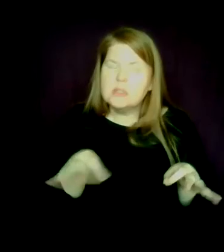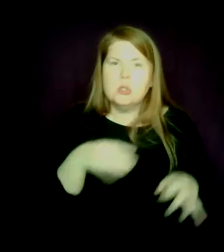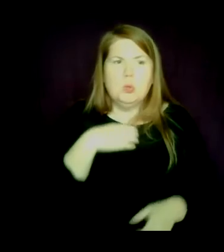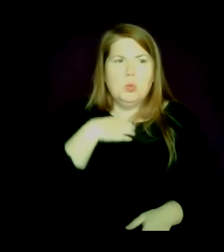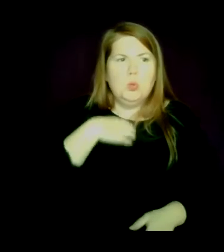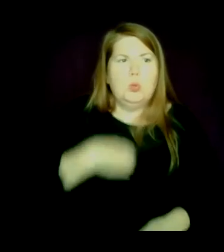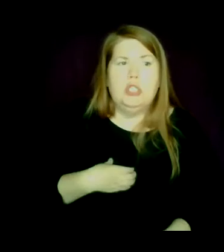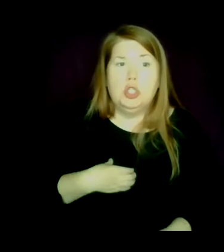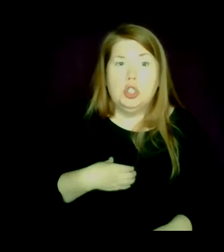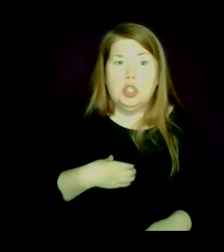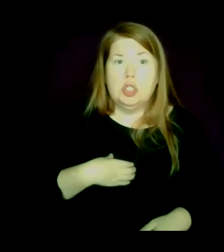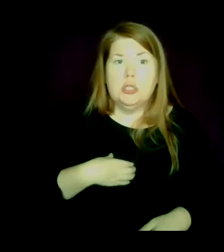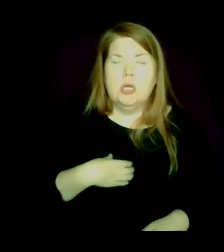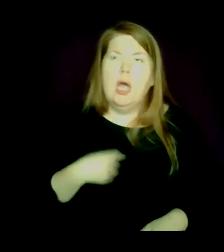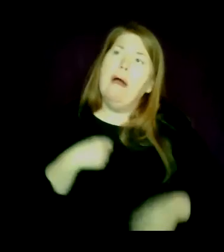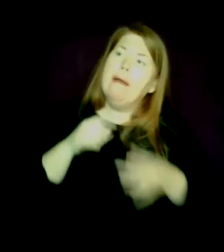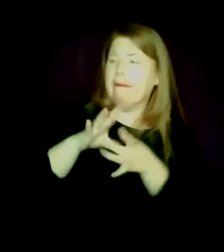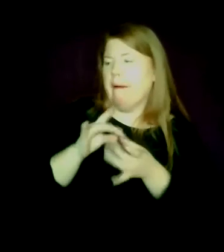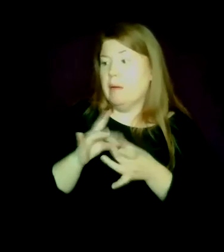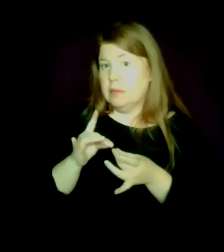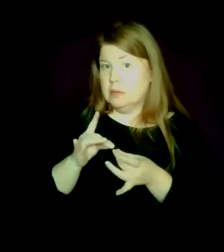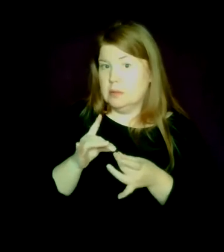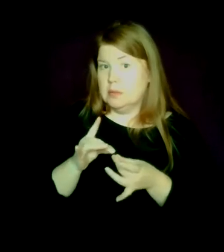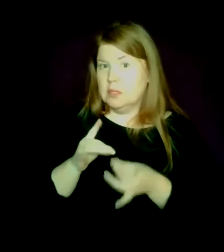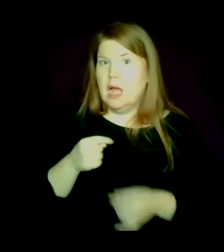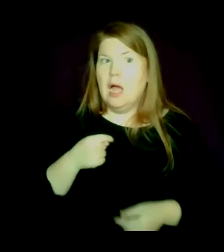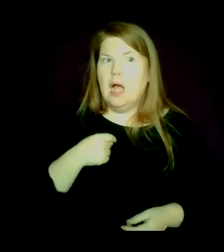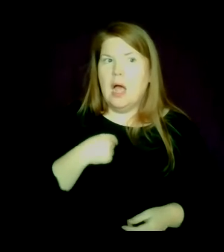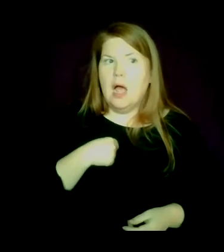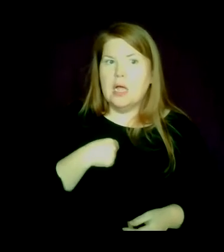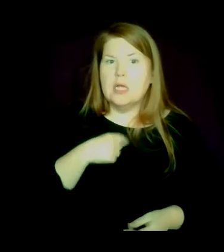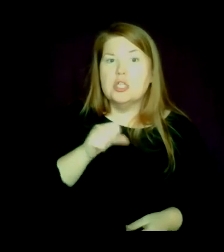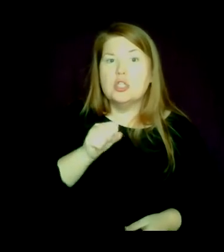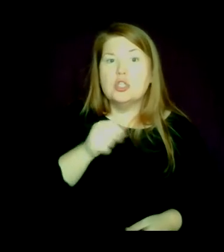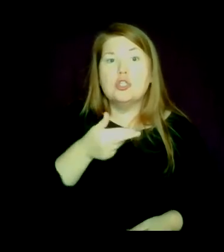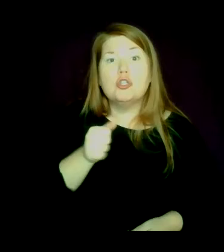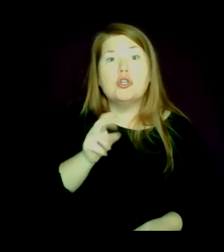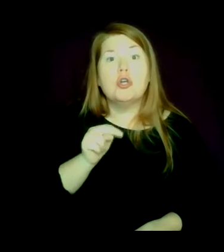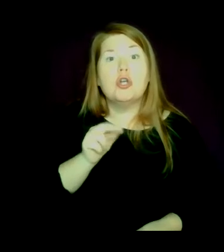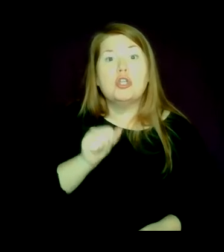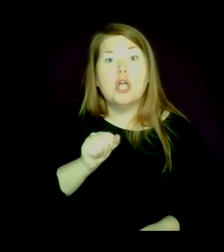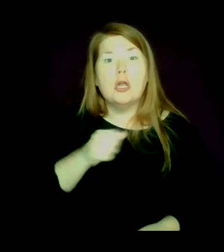could. Remember how she's always like, I could do that. She wishes she could do someone's hair.